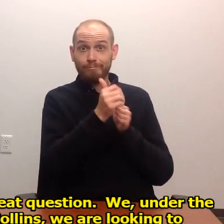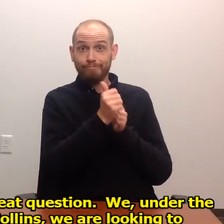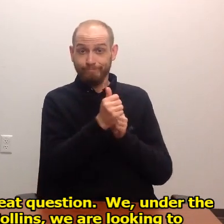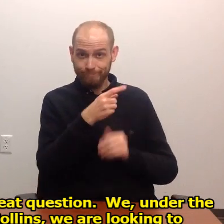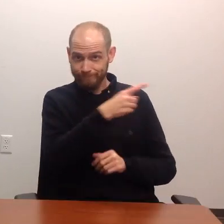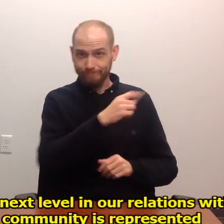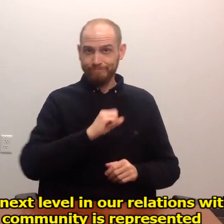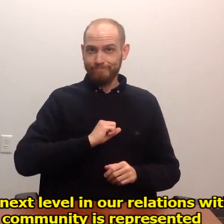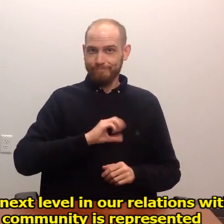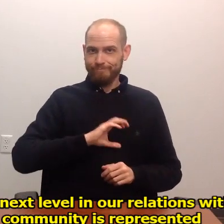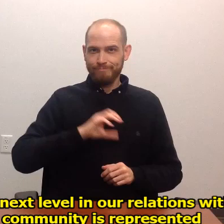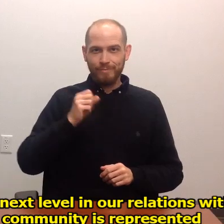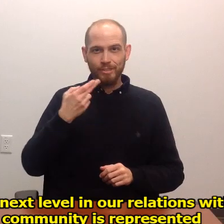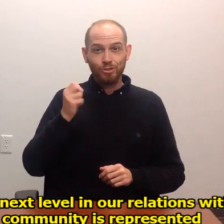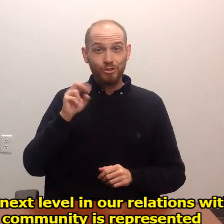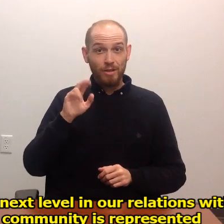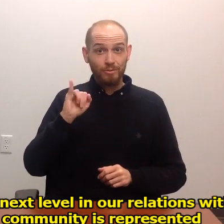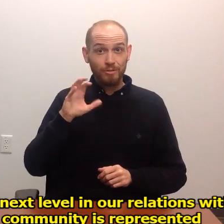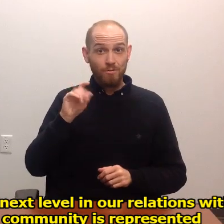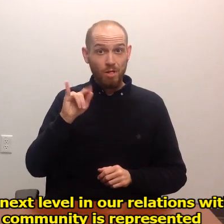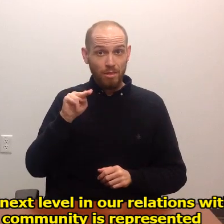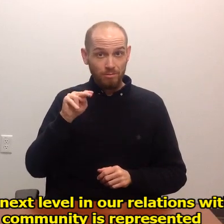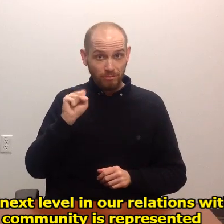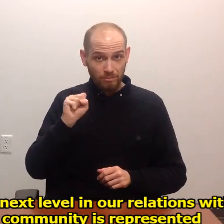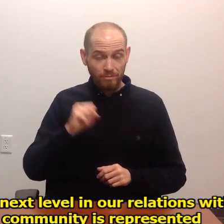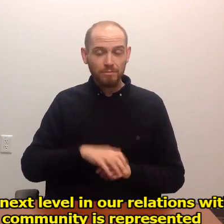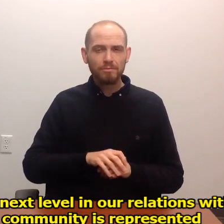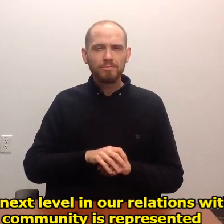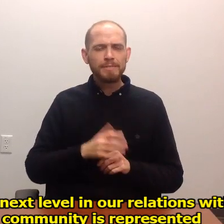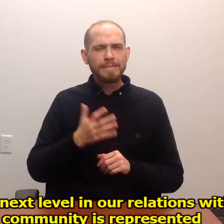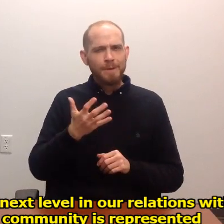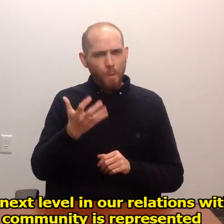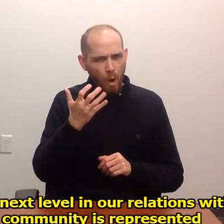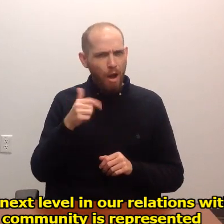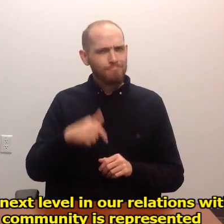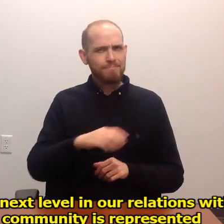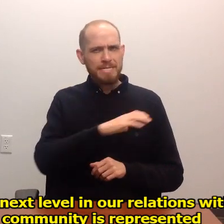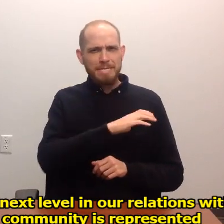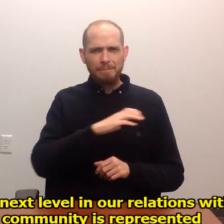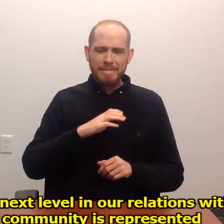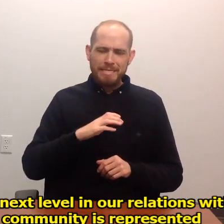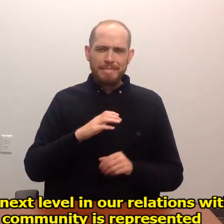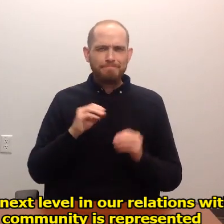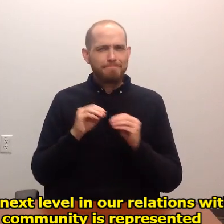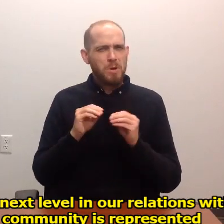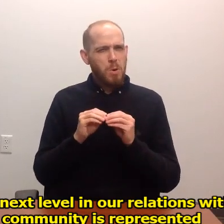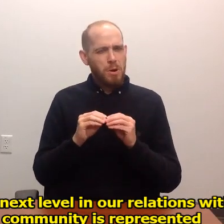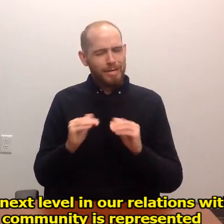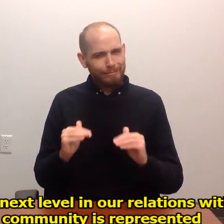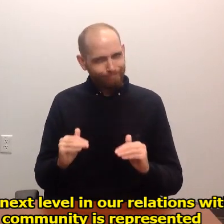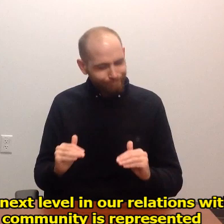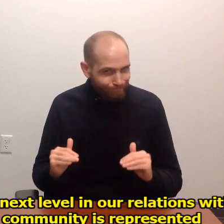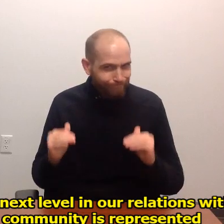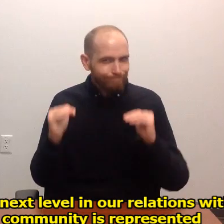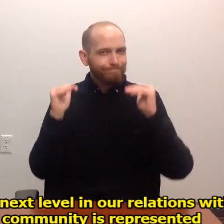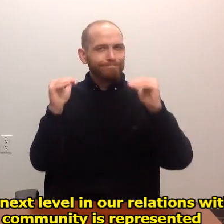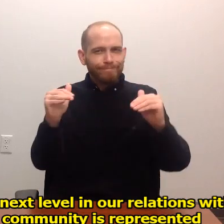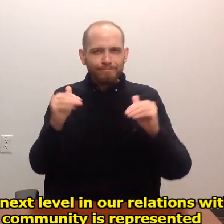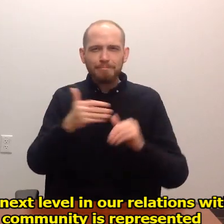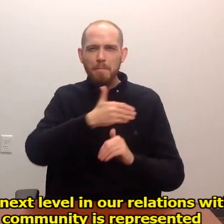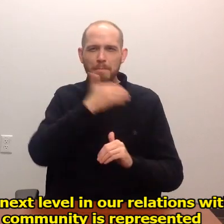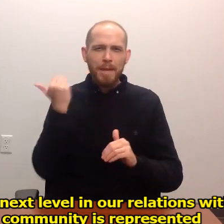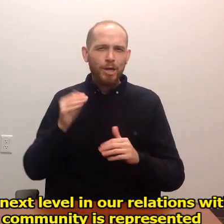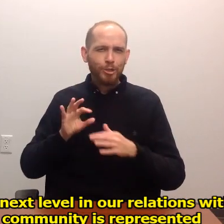are looking to move the Commission to the next level in our relations with the